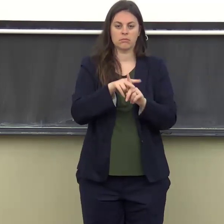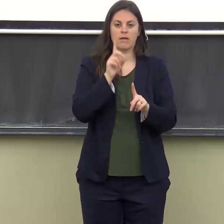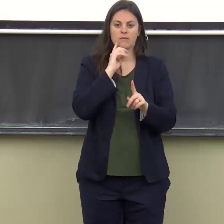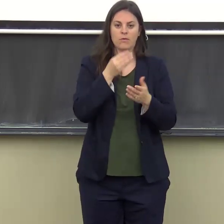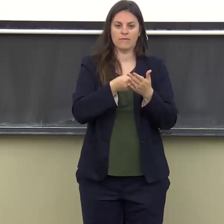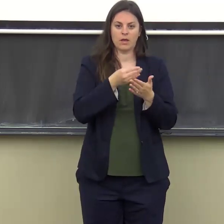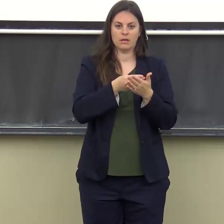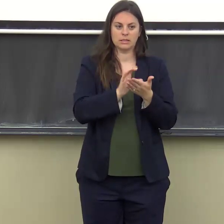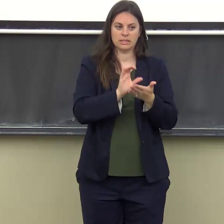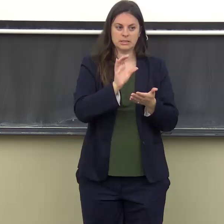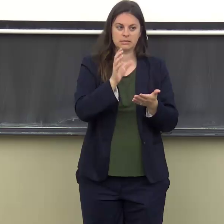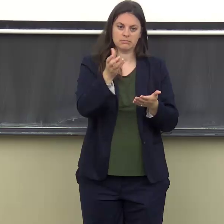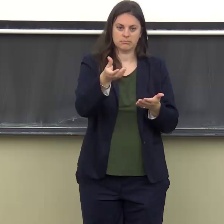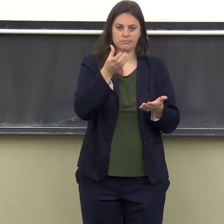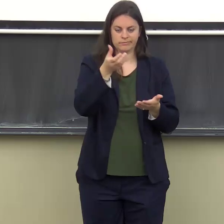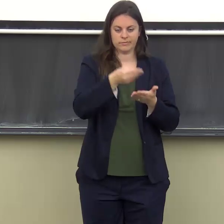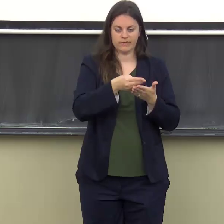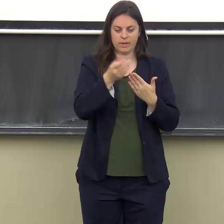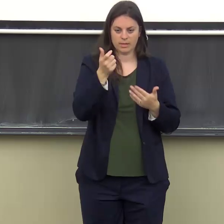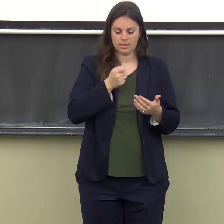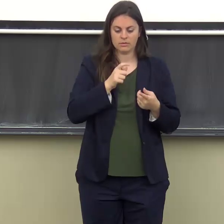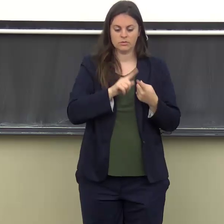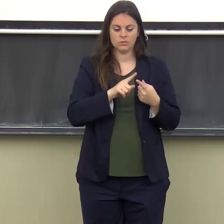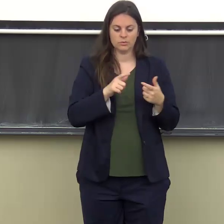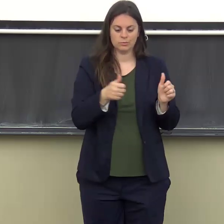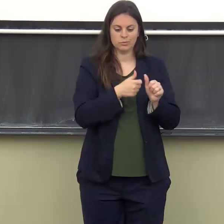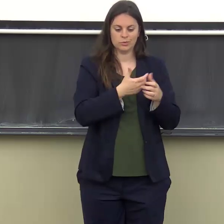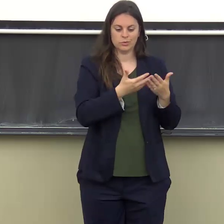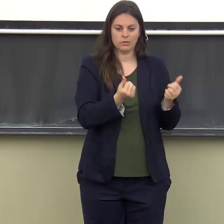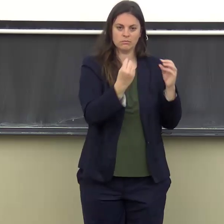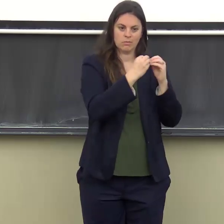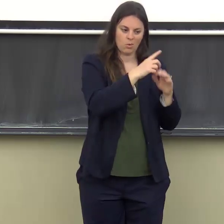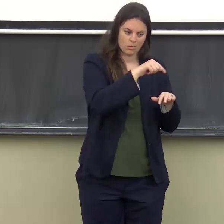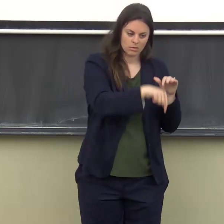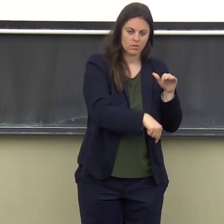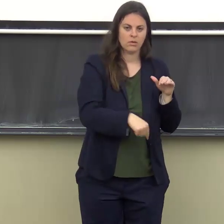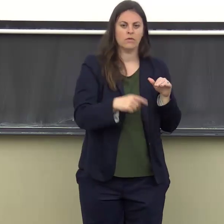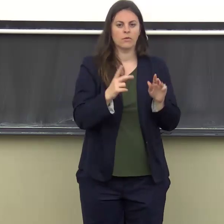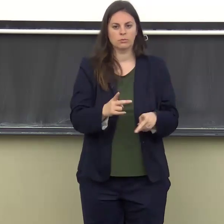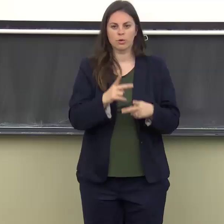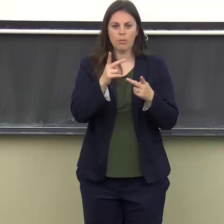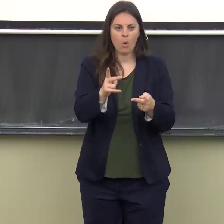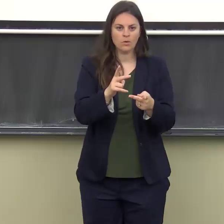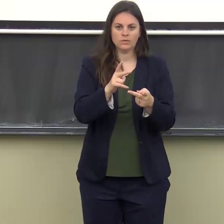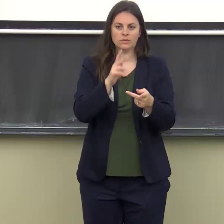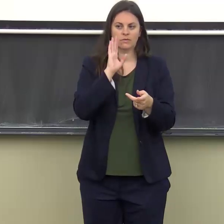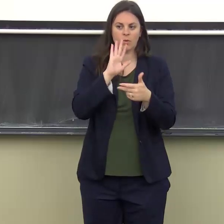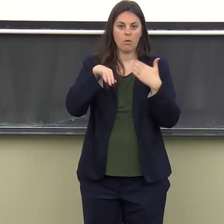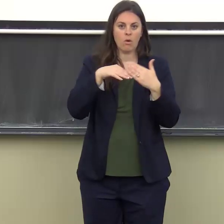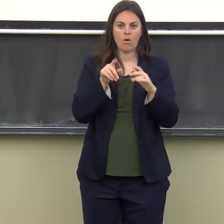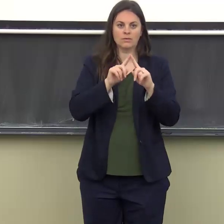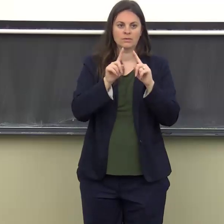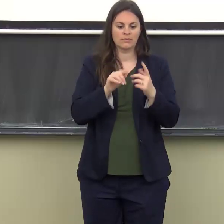things further. There were proposals put forward to both all levels of government